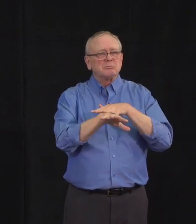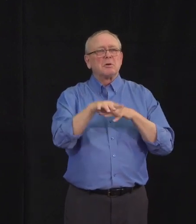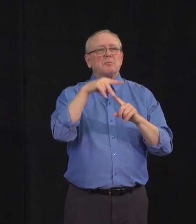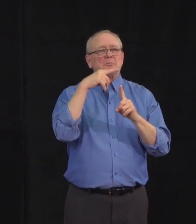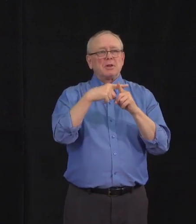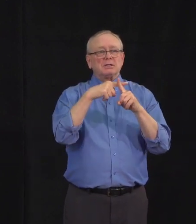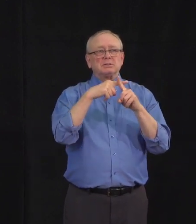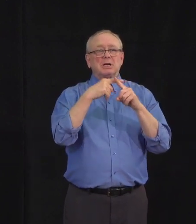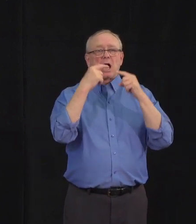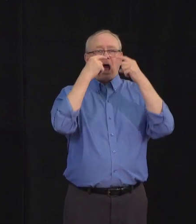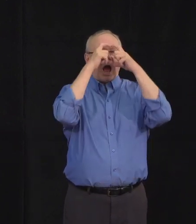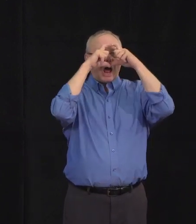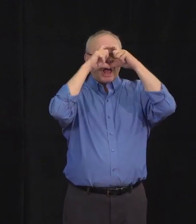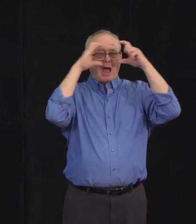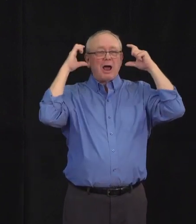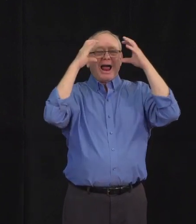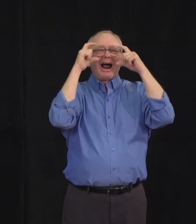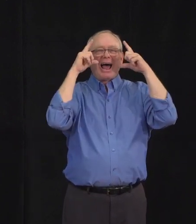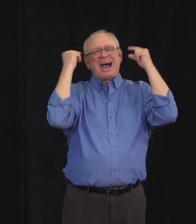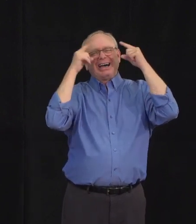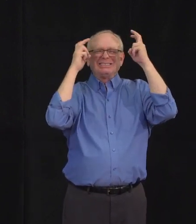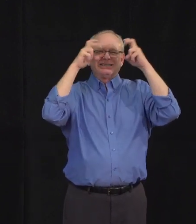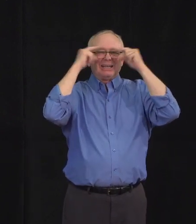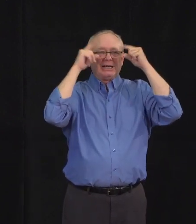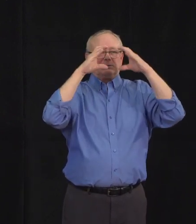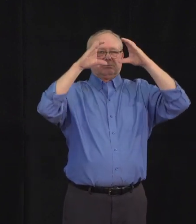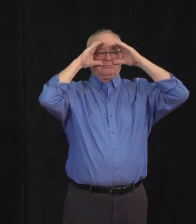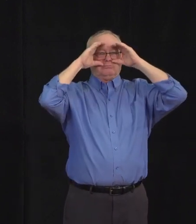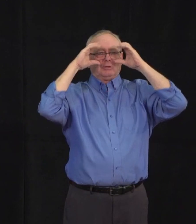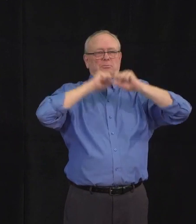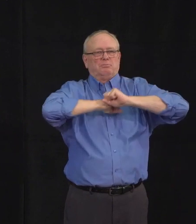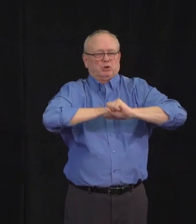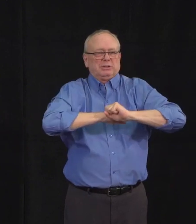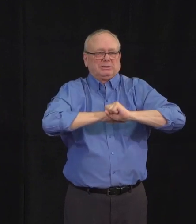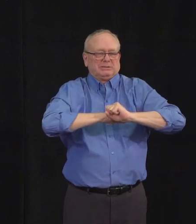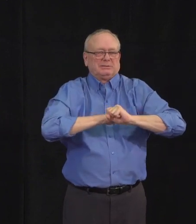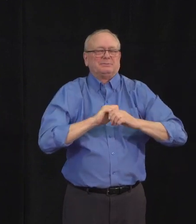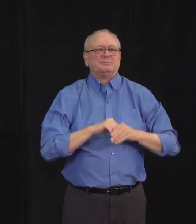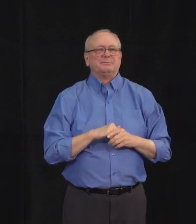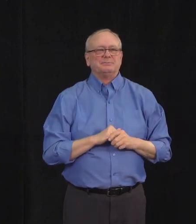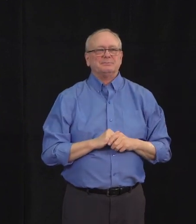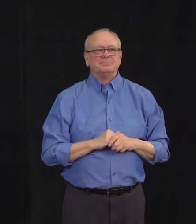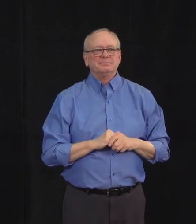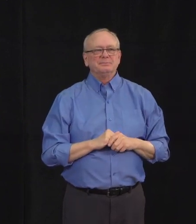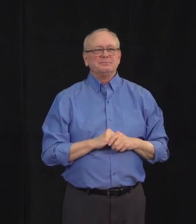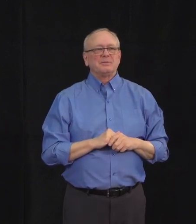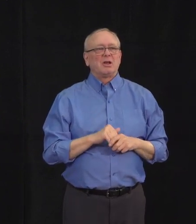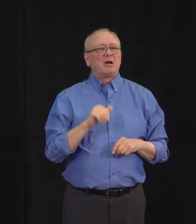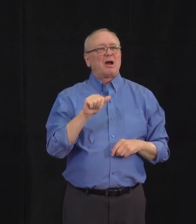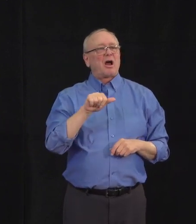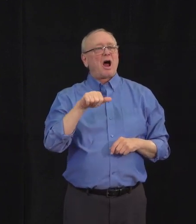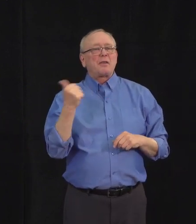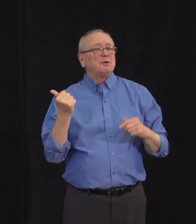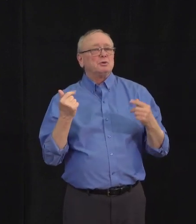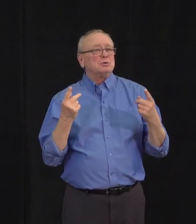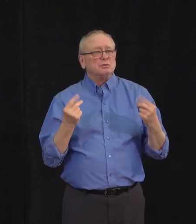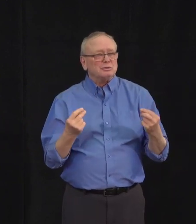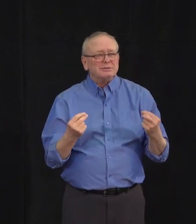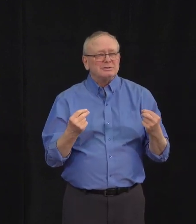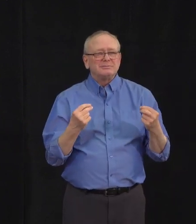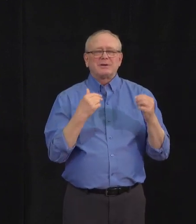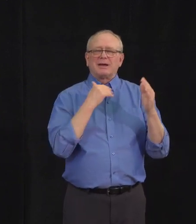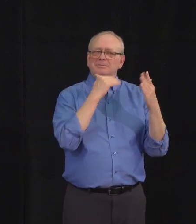equipment, including a gown, mask, visor, and gloves. Other measures still remain in place, such